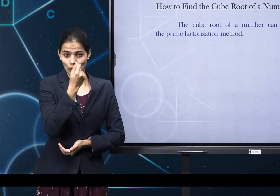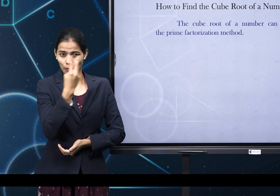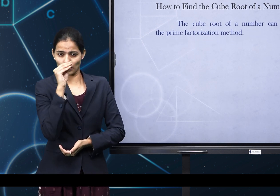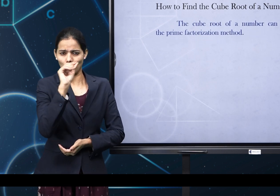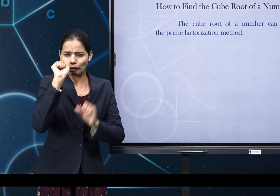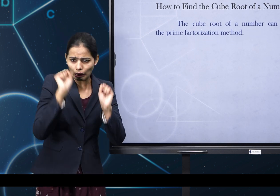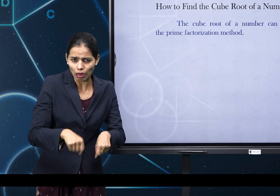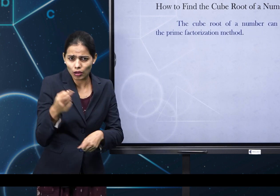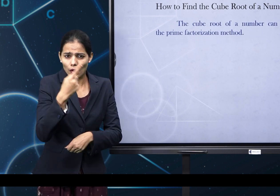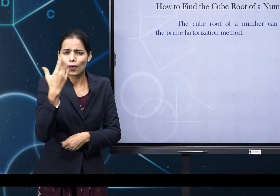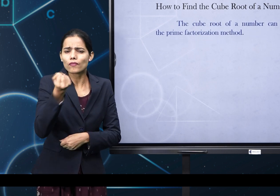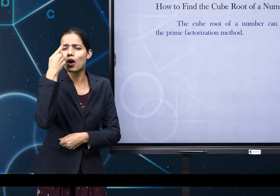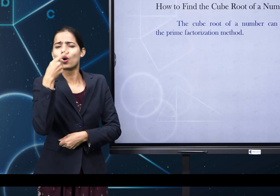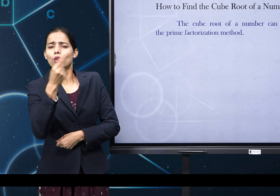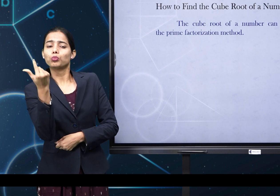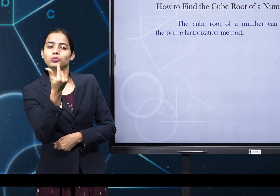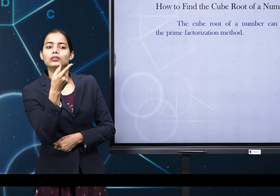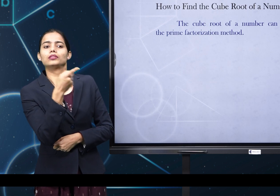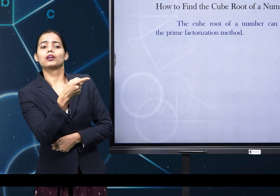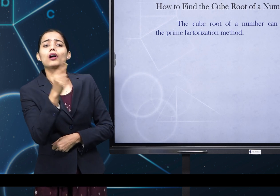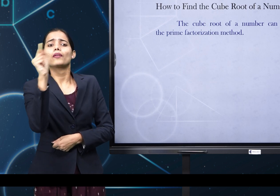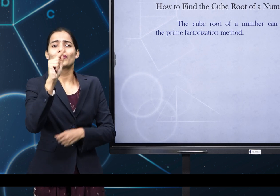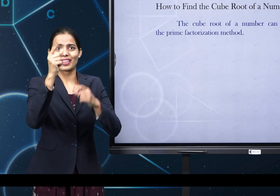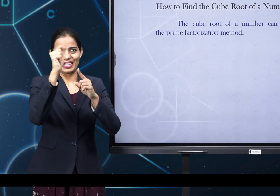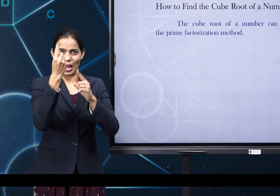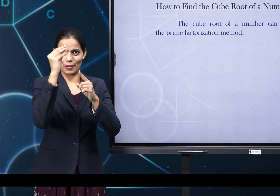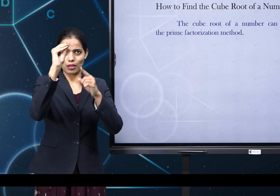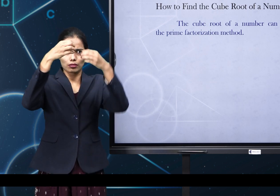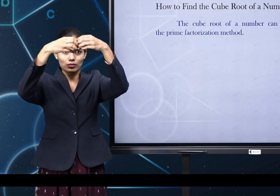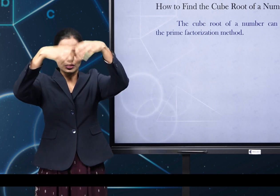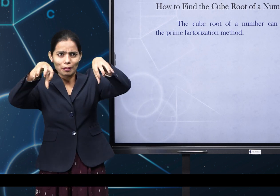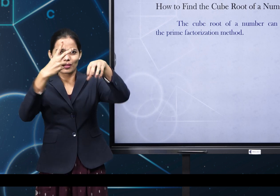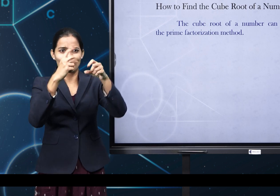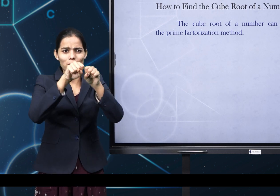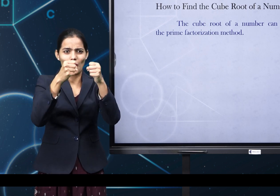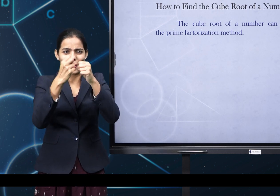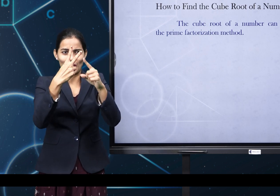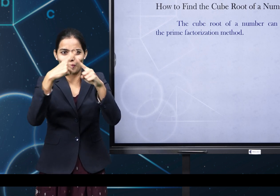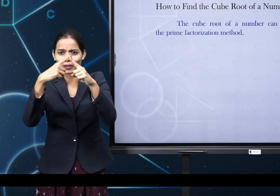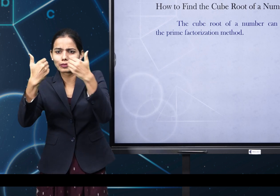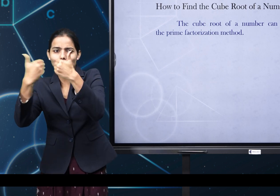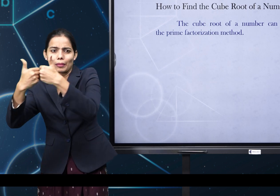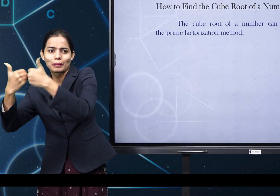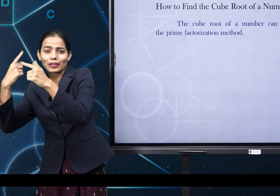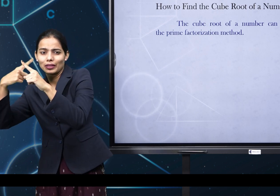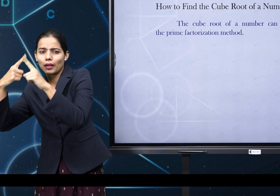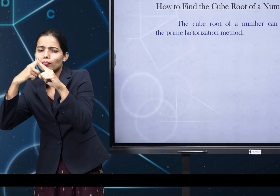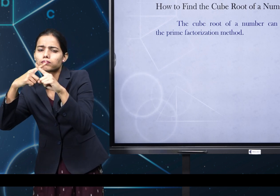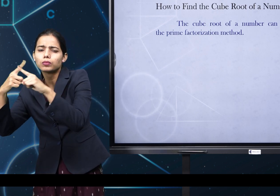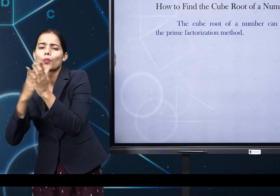The cube root of a number can be determined by using the prime factorization method in order to find the cube root